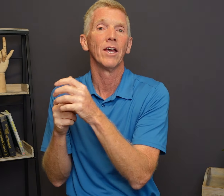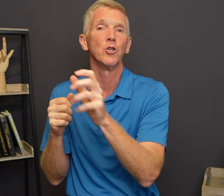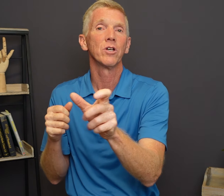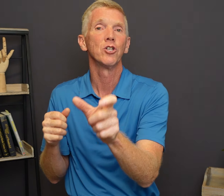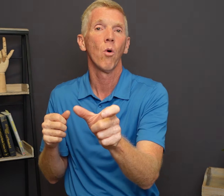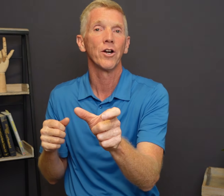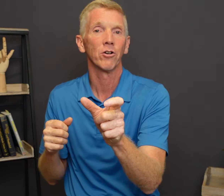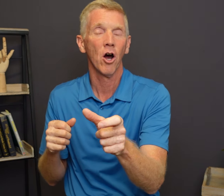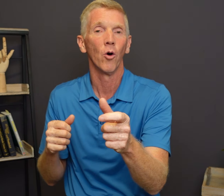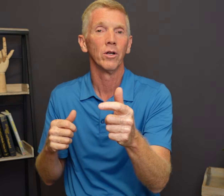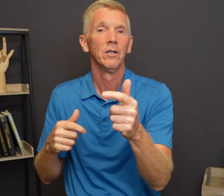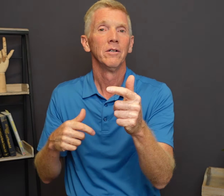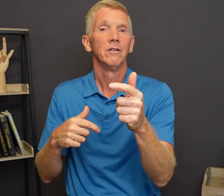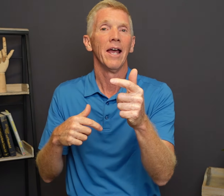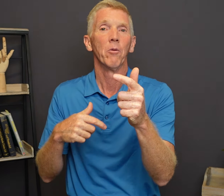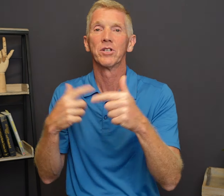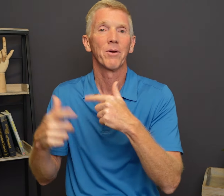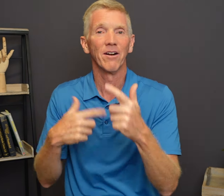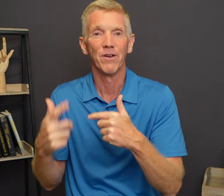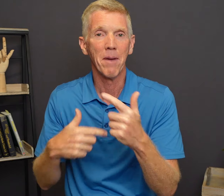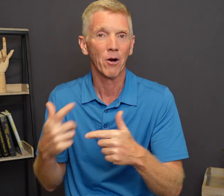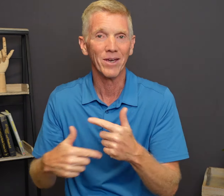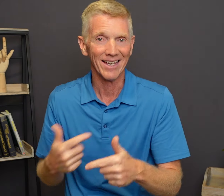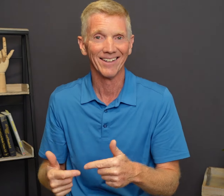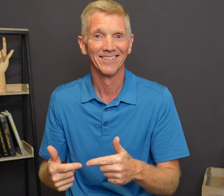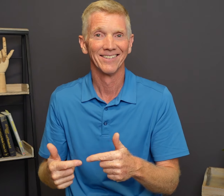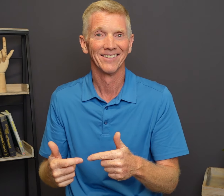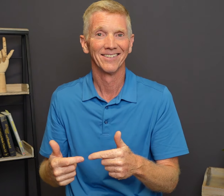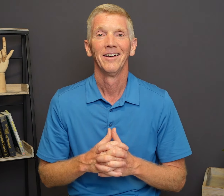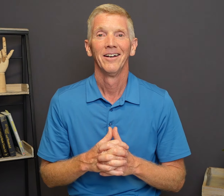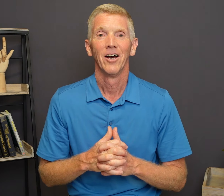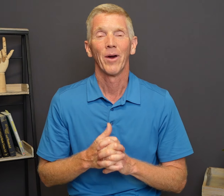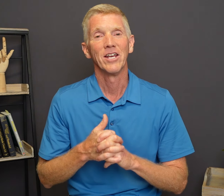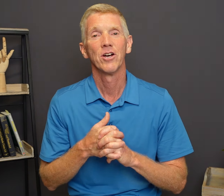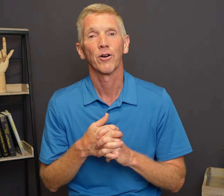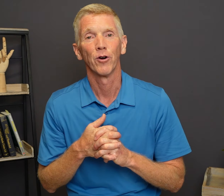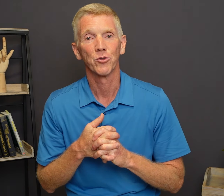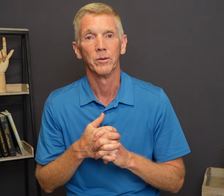you can do on your own, and we'll see what kind of feedback we get. Okay, here's our first one.